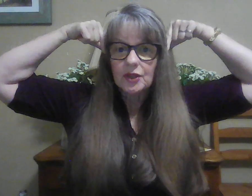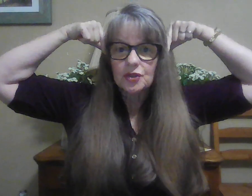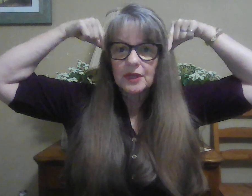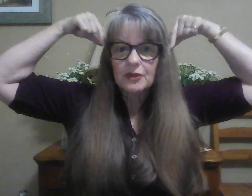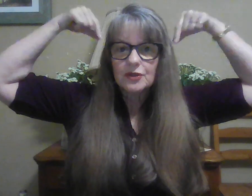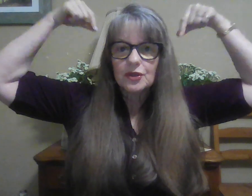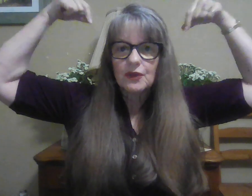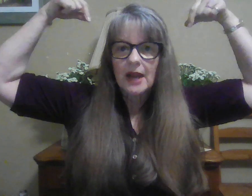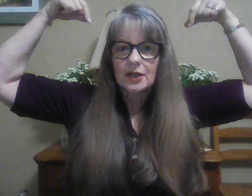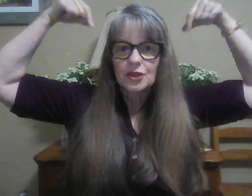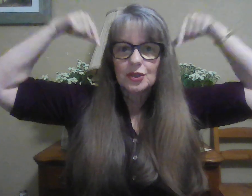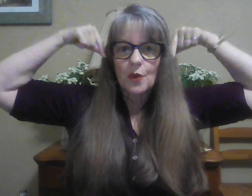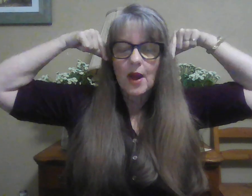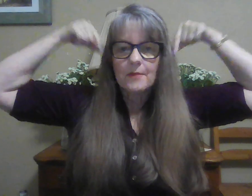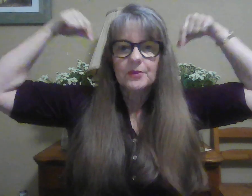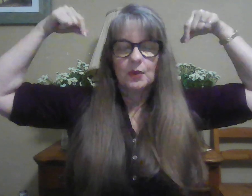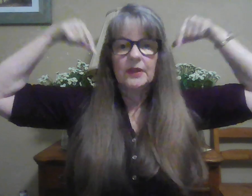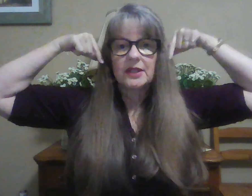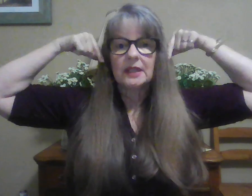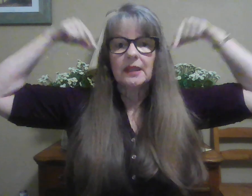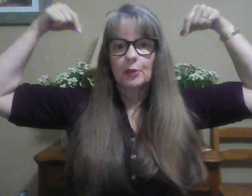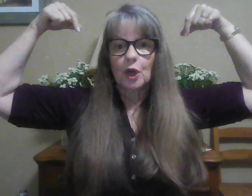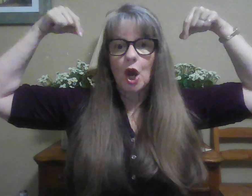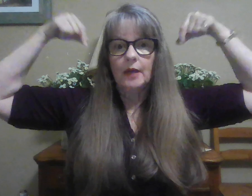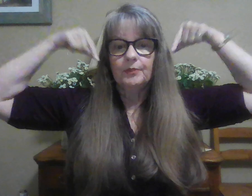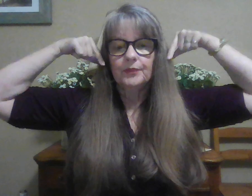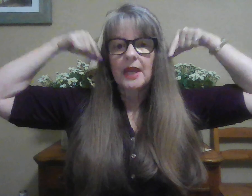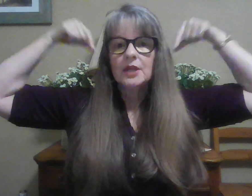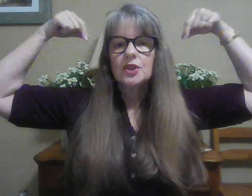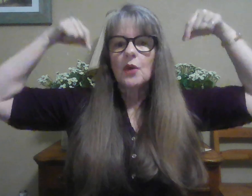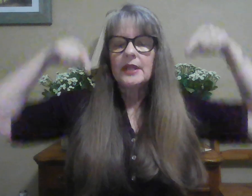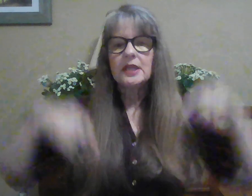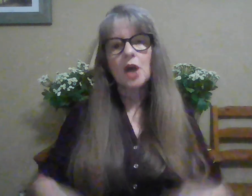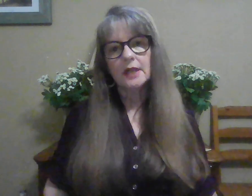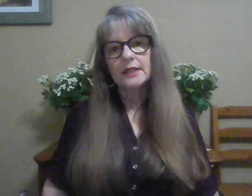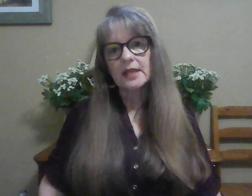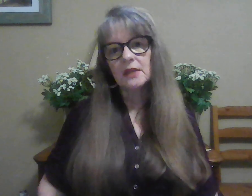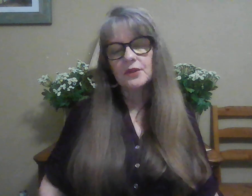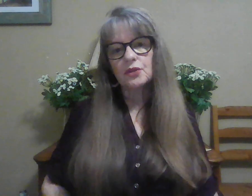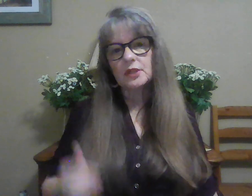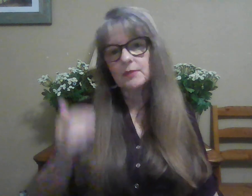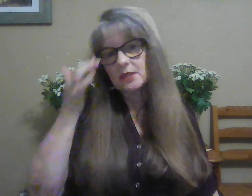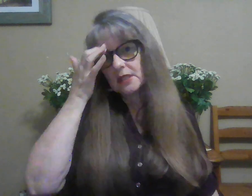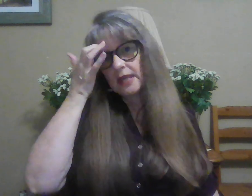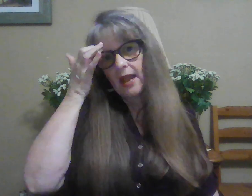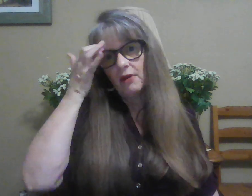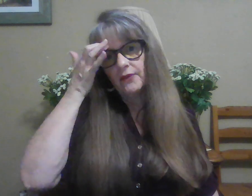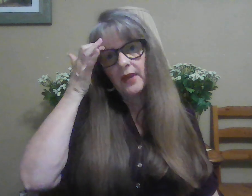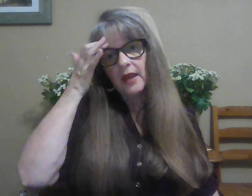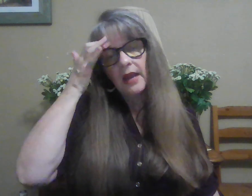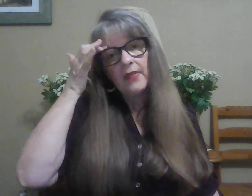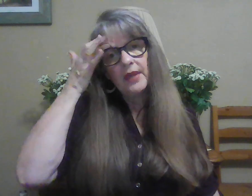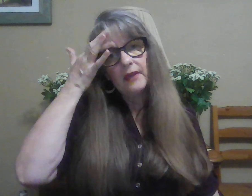at your ears, and you kind of just go up. So that's a leprechaun. So it's in context. If it's Christmas, it's an elf, and then if